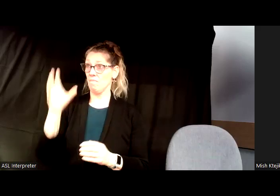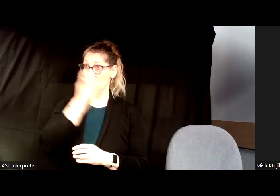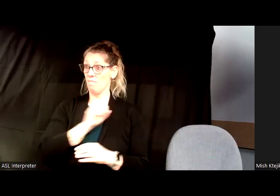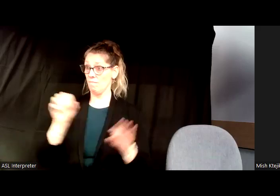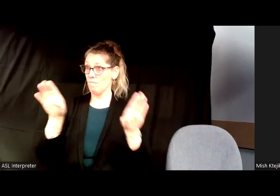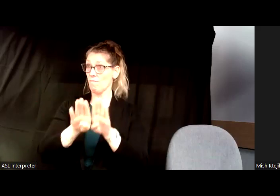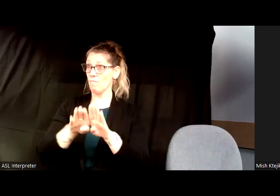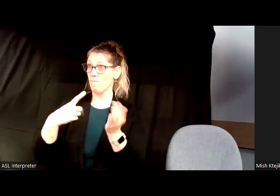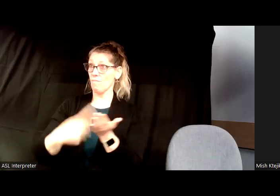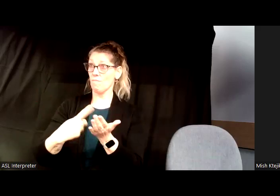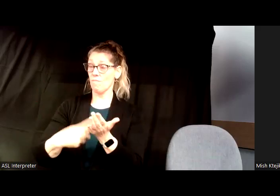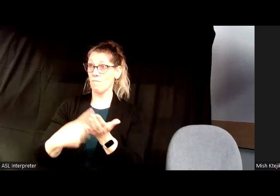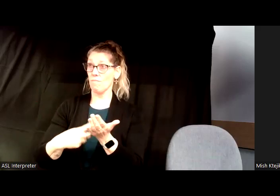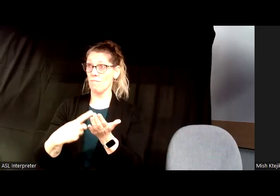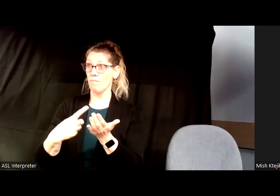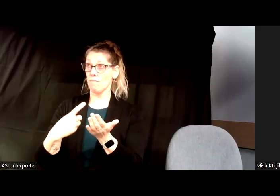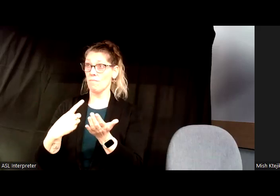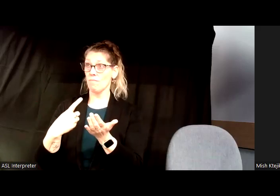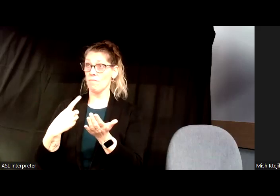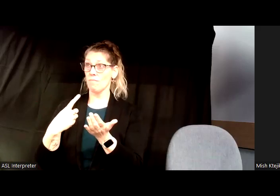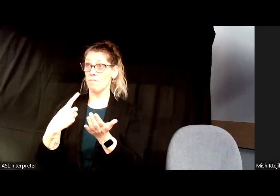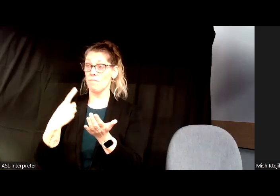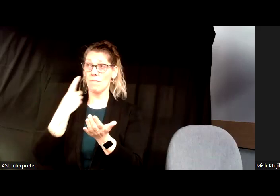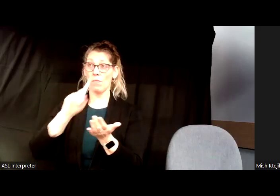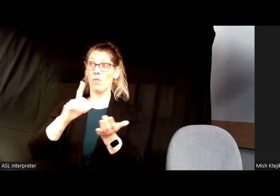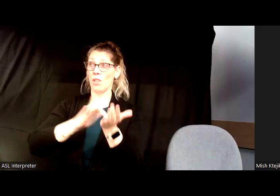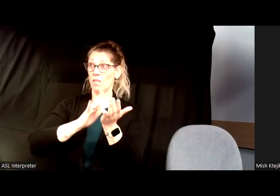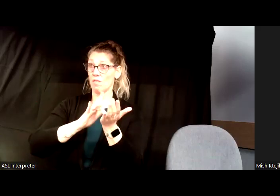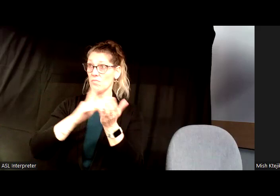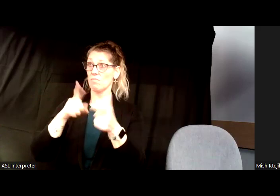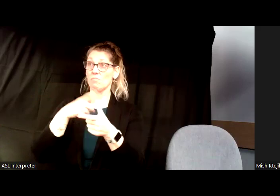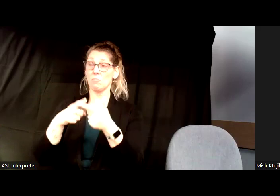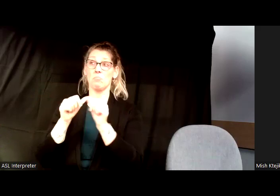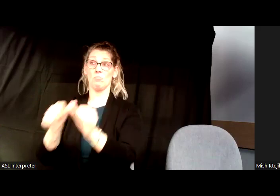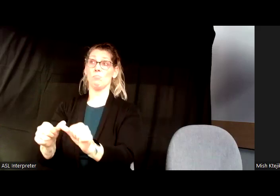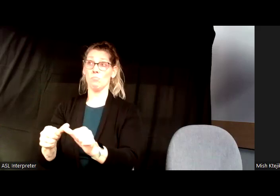And there's no more comments, so we'll close that topic and continue.